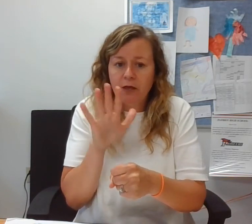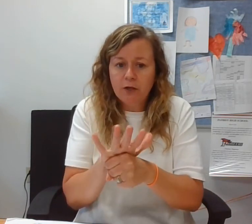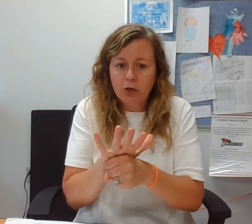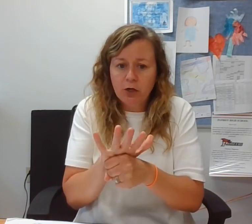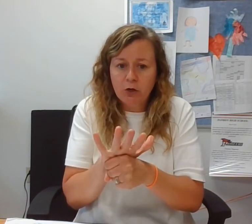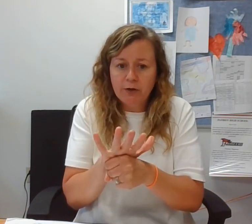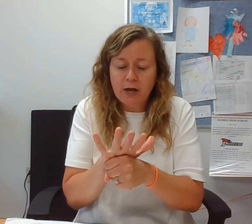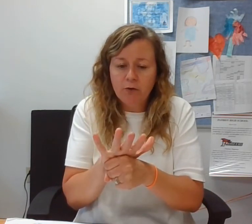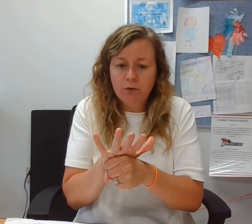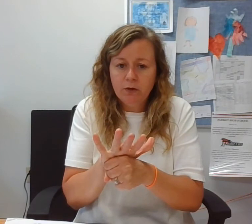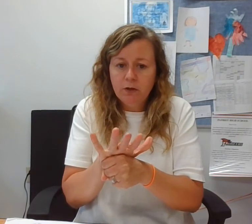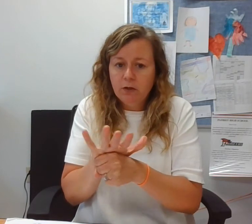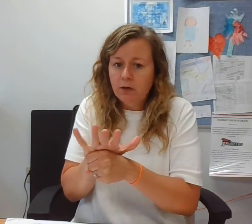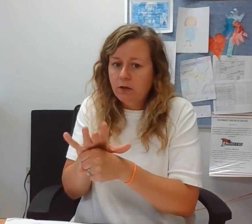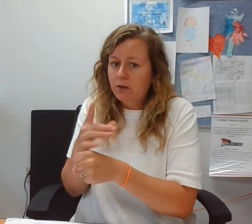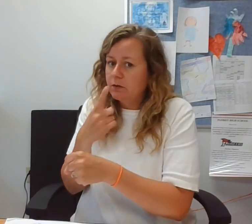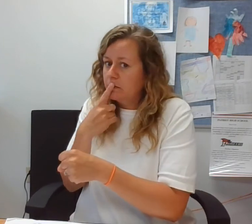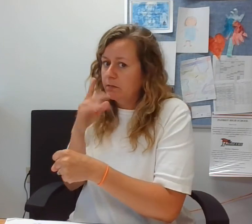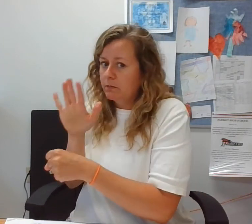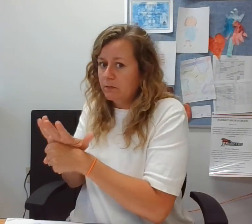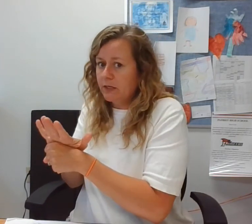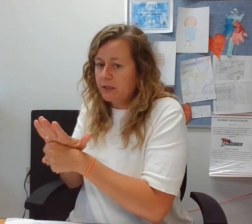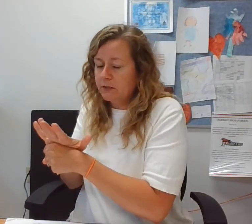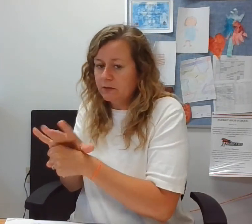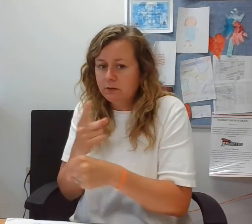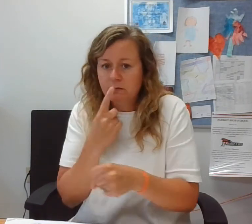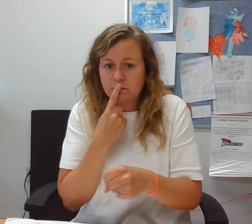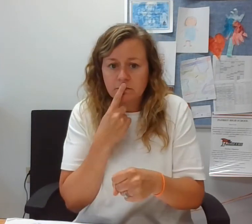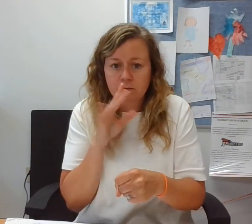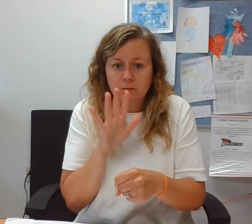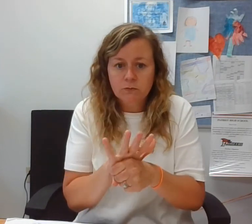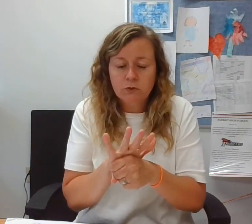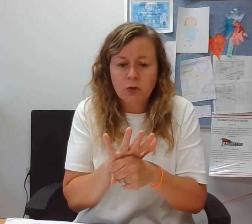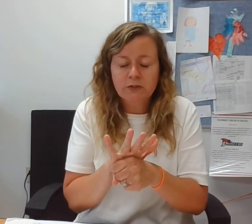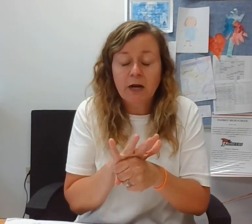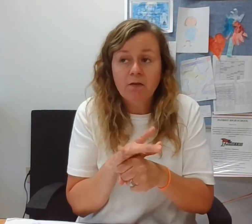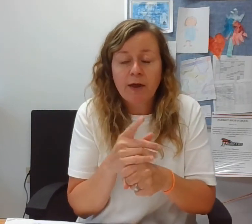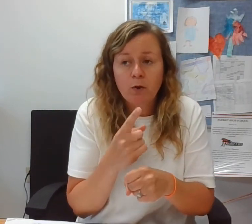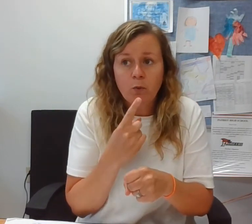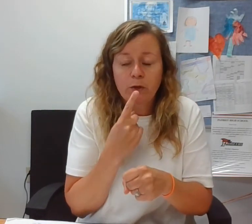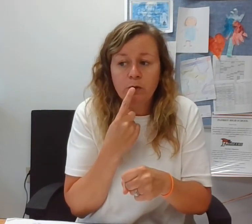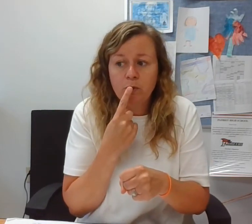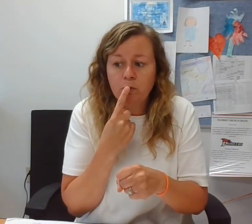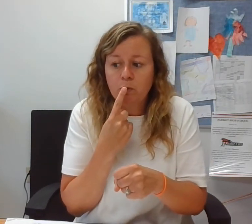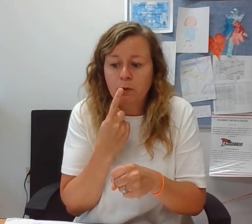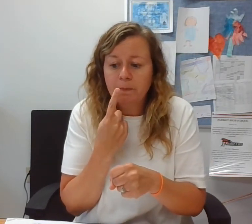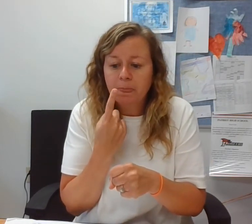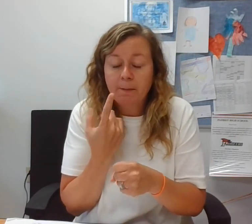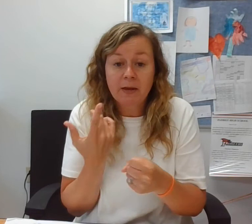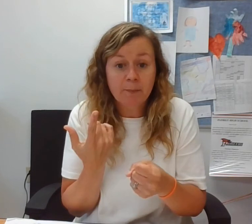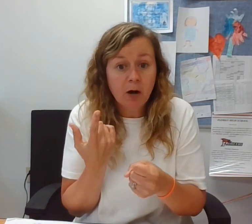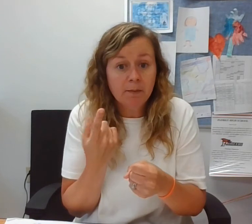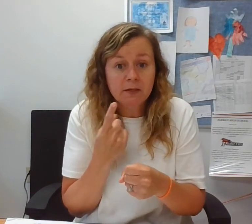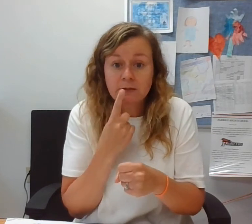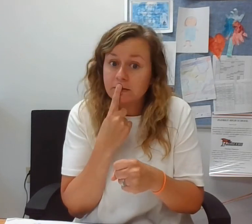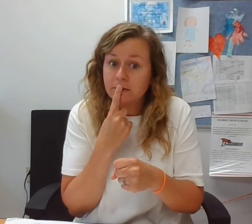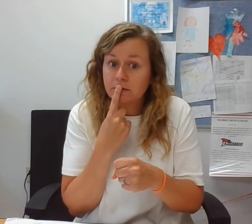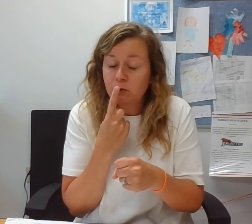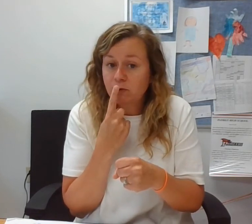then you're going to go down like this. So it's kind of like when you make a promise, when you